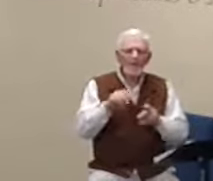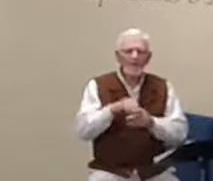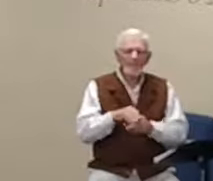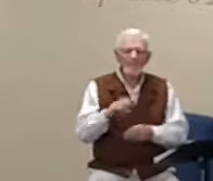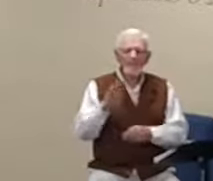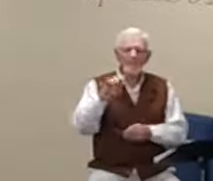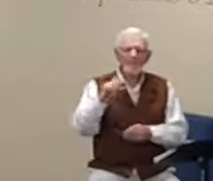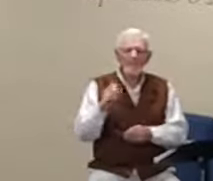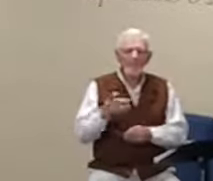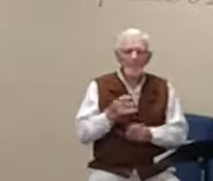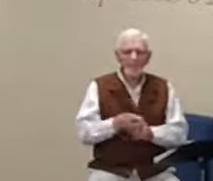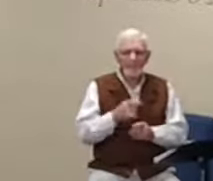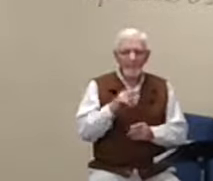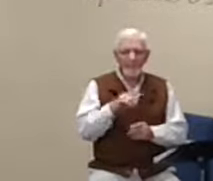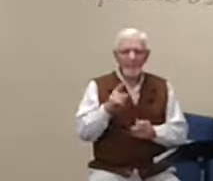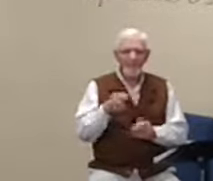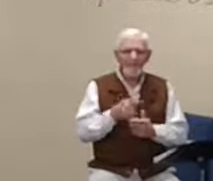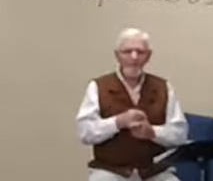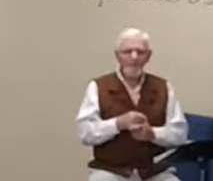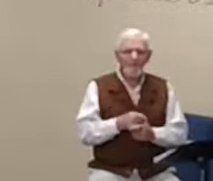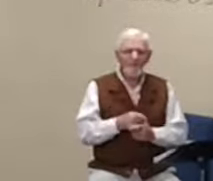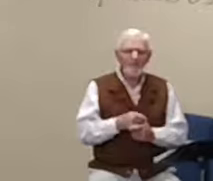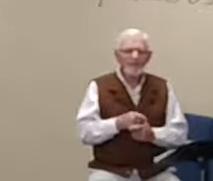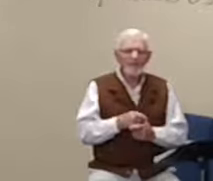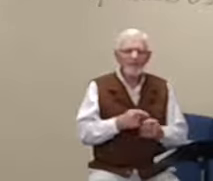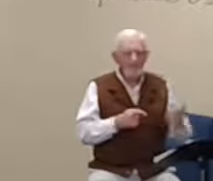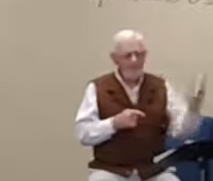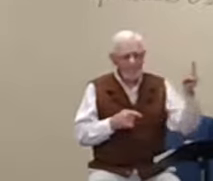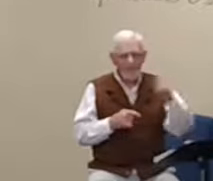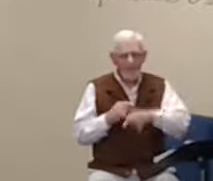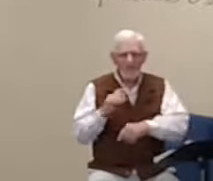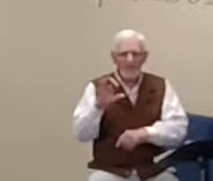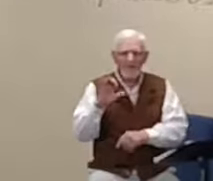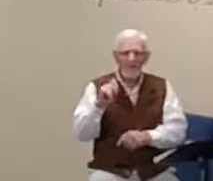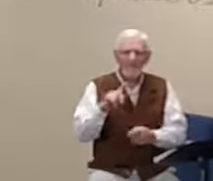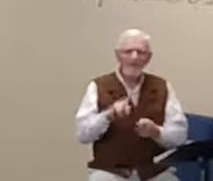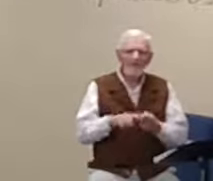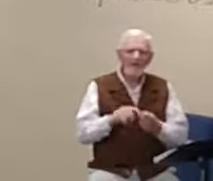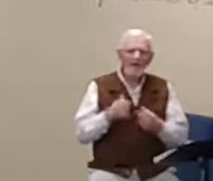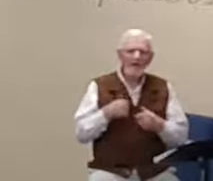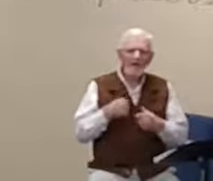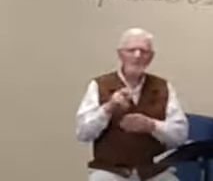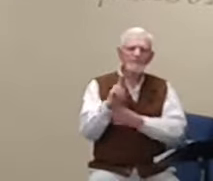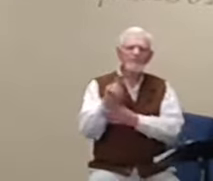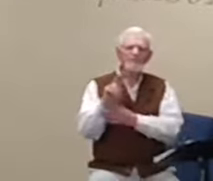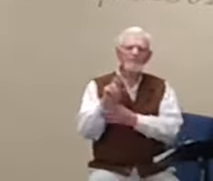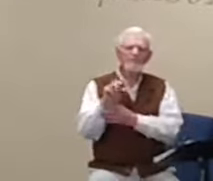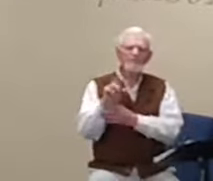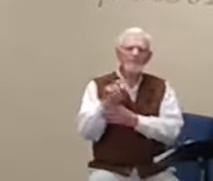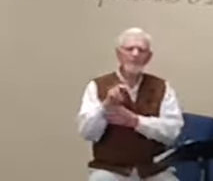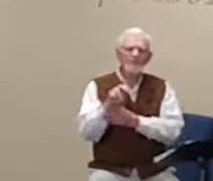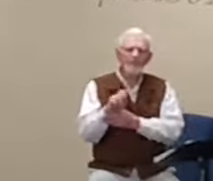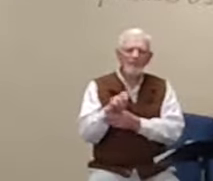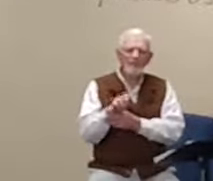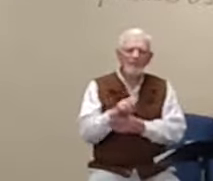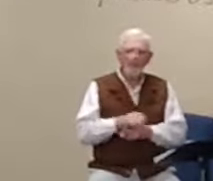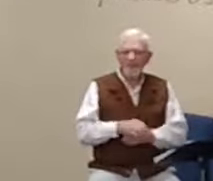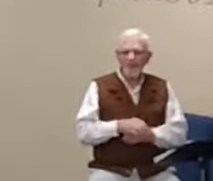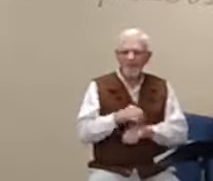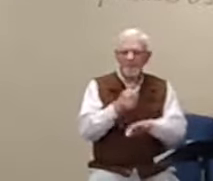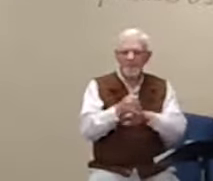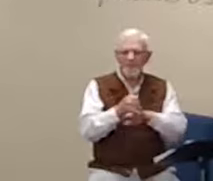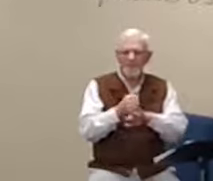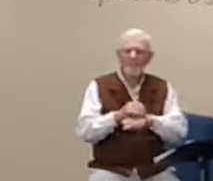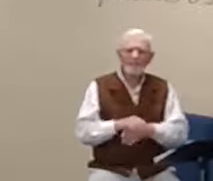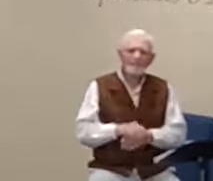And so we were getting a little bit bushy and came back and was just had that Ukrainian chip on my shoulder. I'm ready to throw down